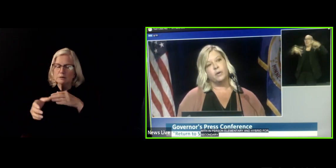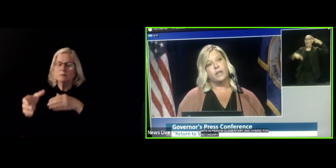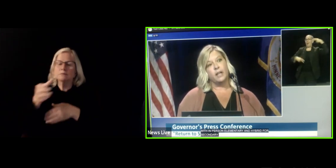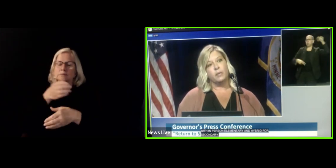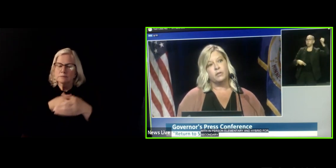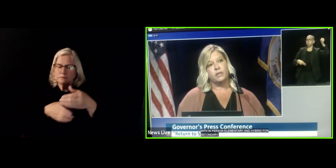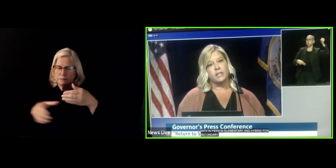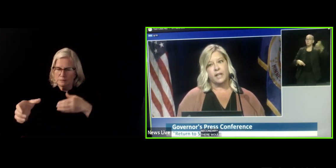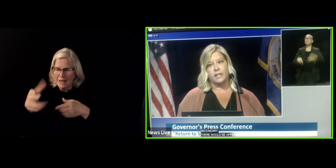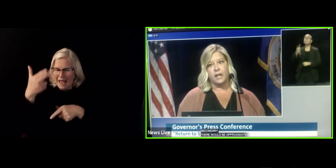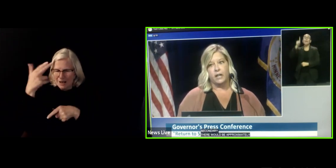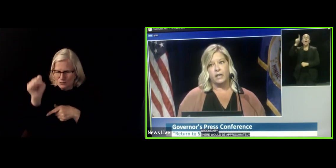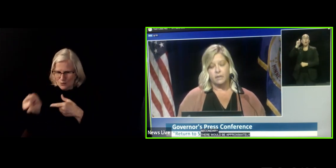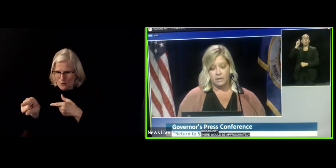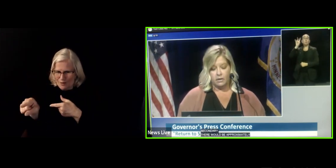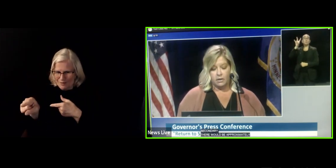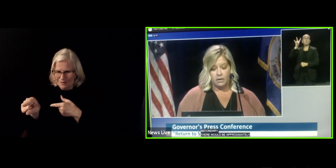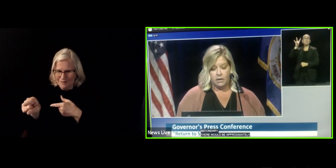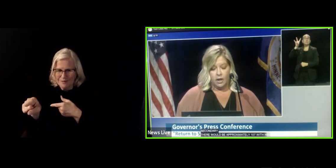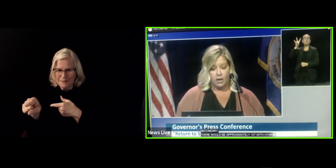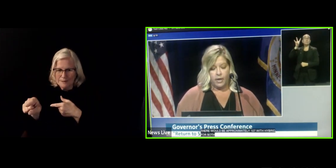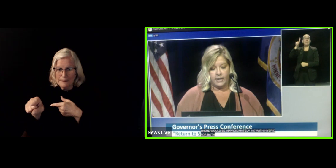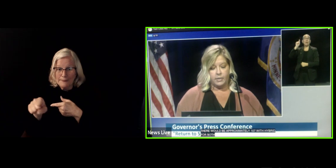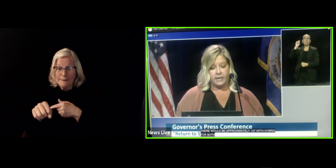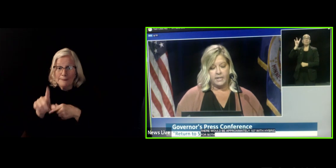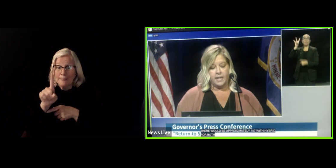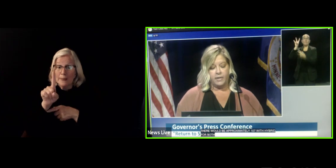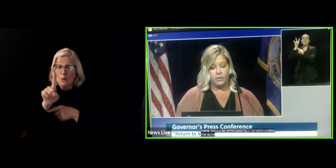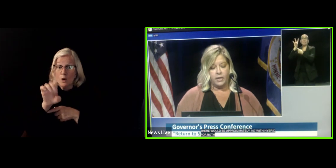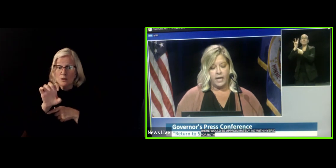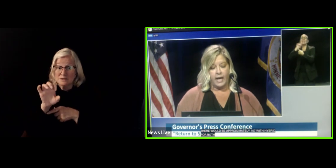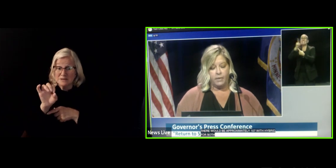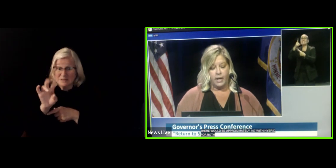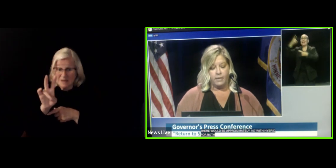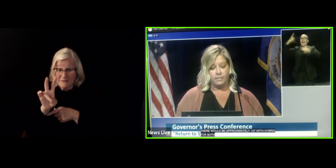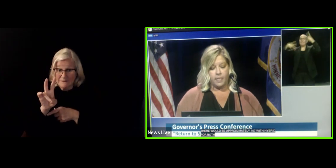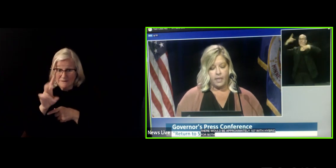both elementary and secondary. Approximately 7 with